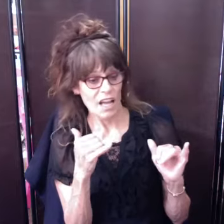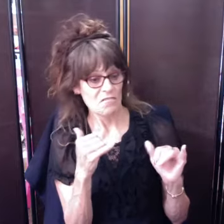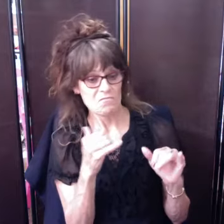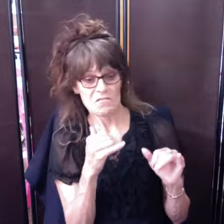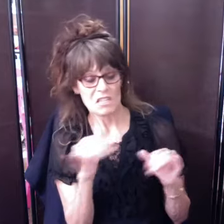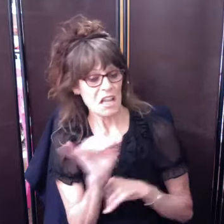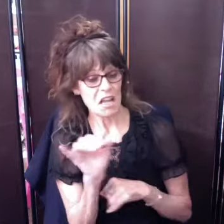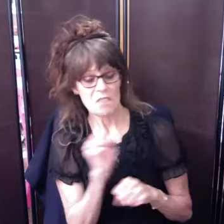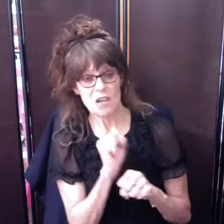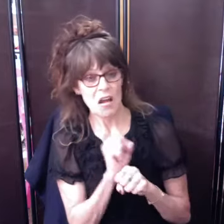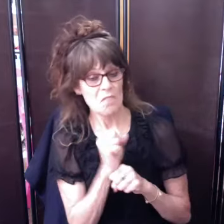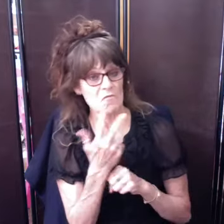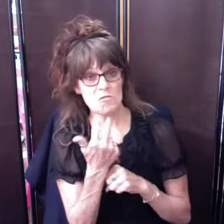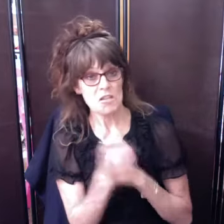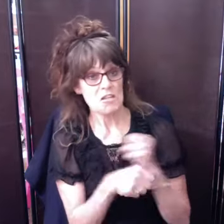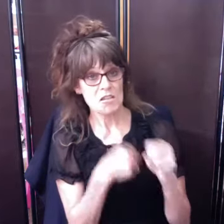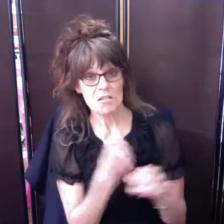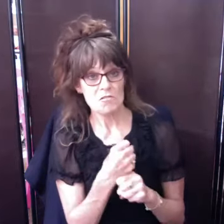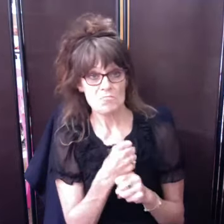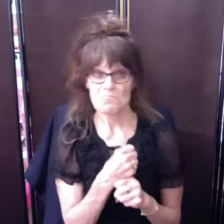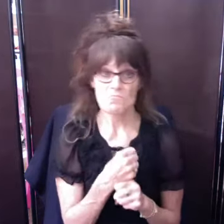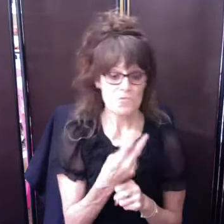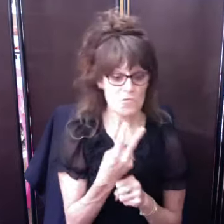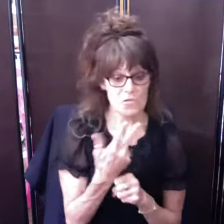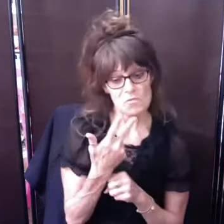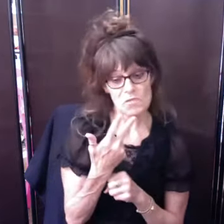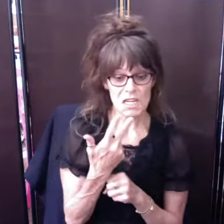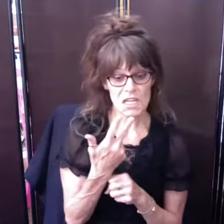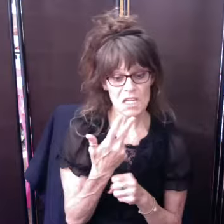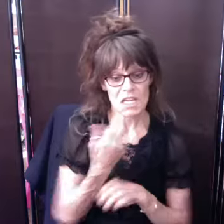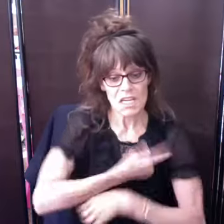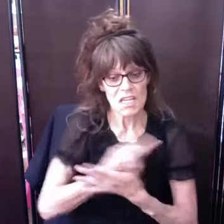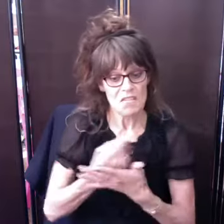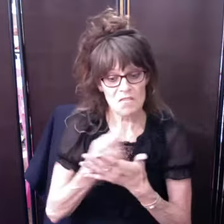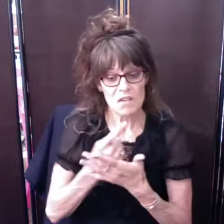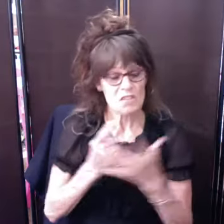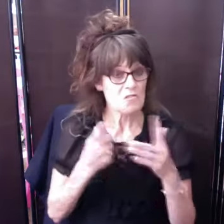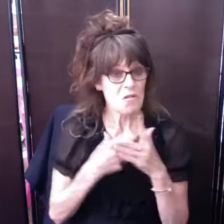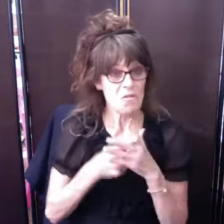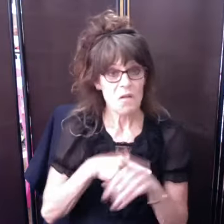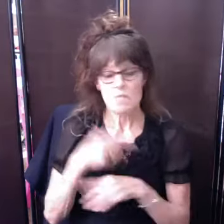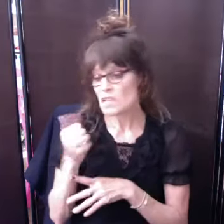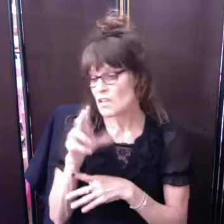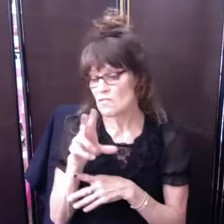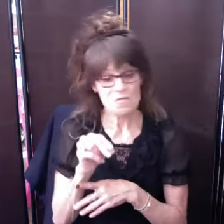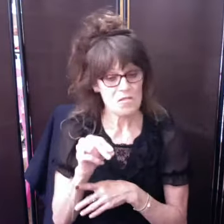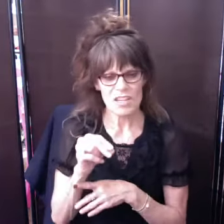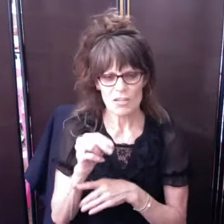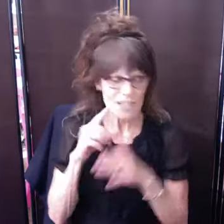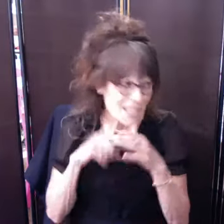13 years. 2 or 3 days a week, I struggle in by 10:30 or 11 o'clock in the morning, try to sneak down that hallway to get into my office,